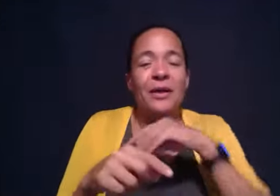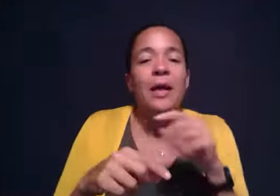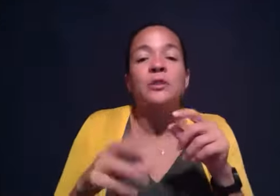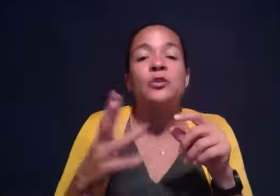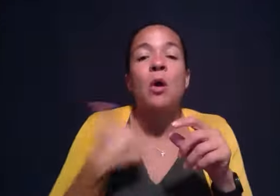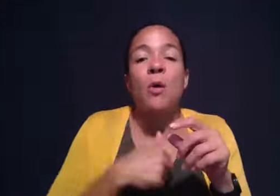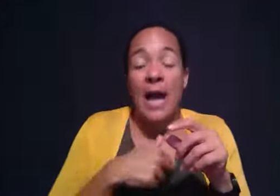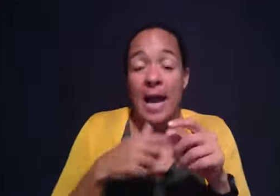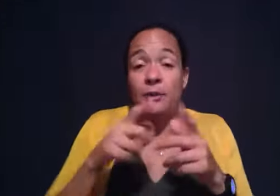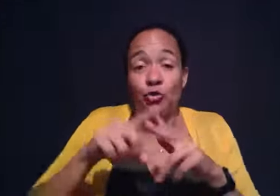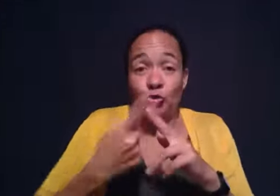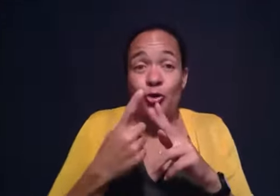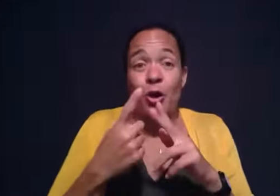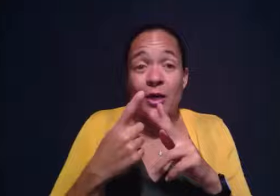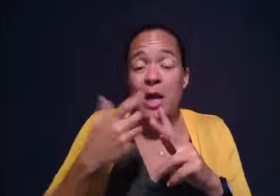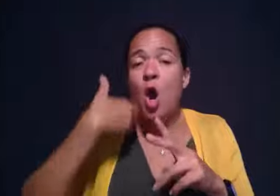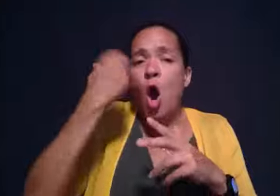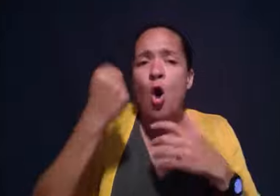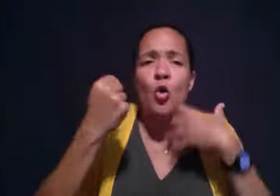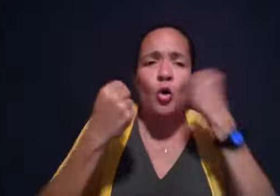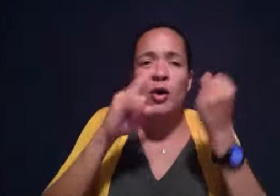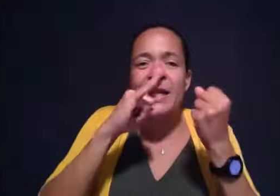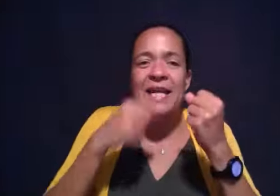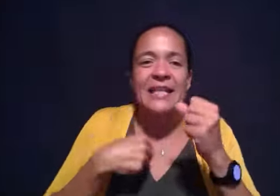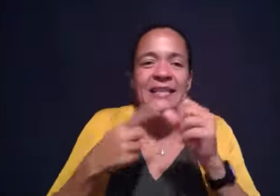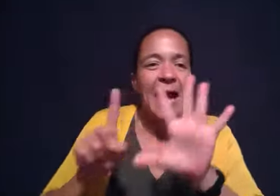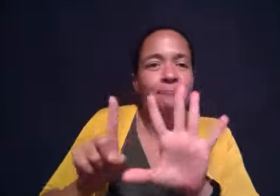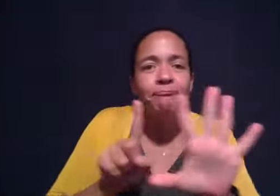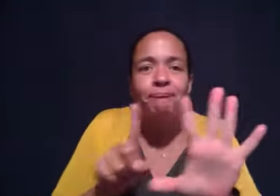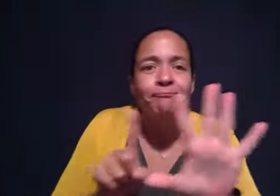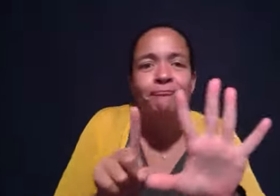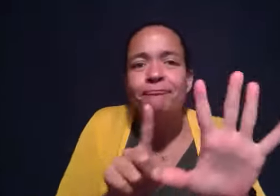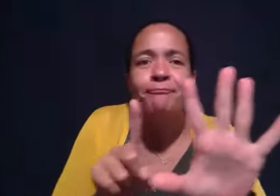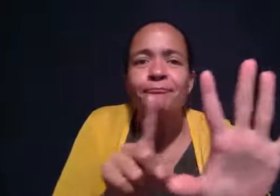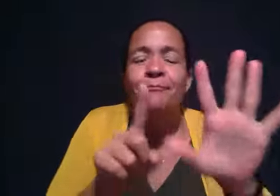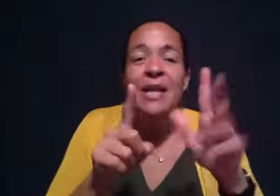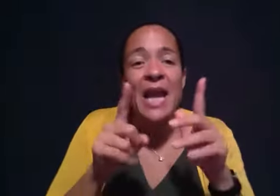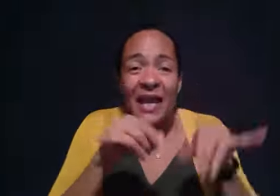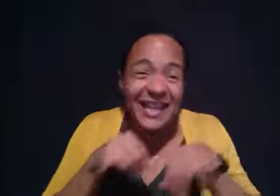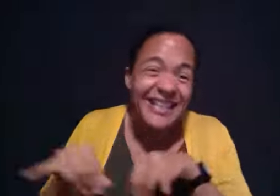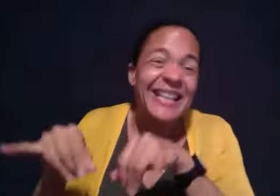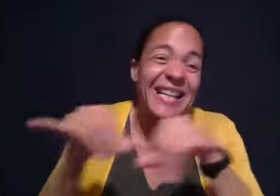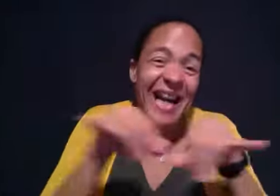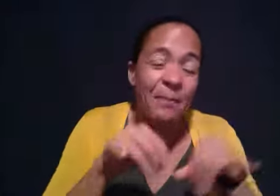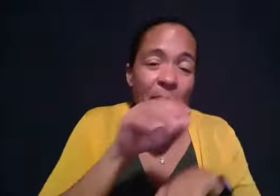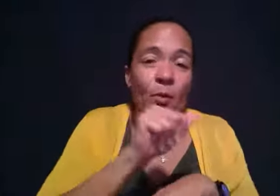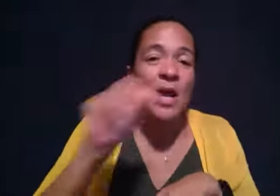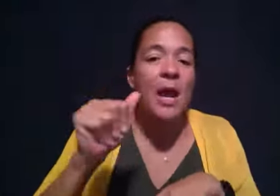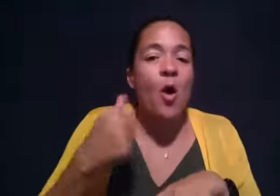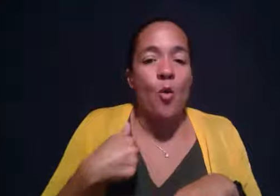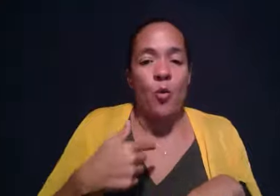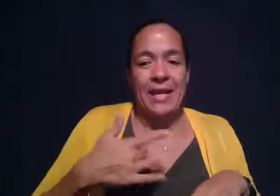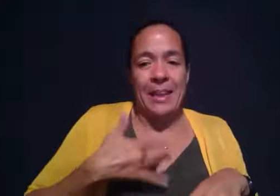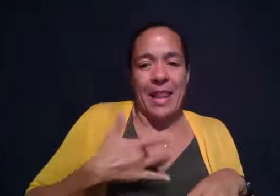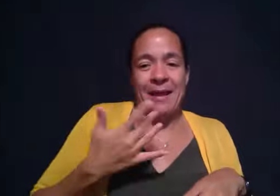to be a common theme among alcoholics. We like to think it's because we're so mature. I now know it's because I have